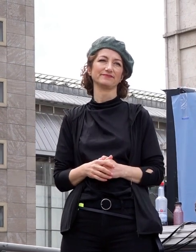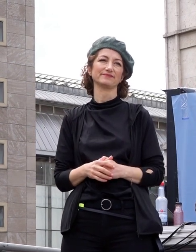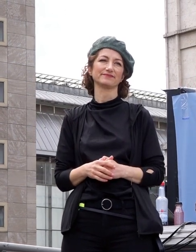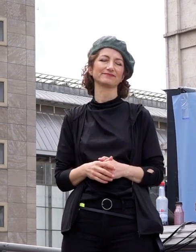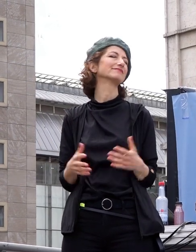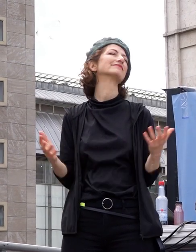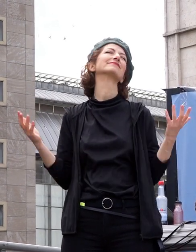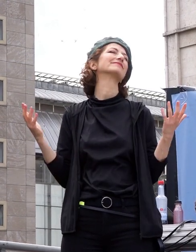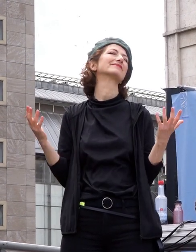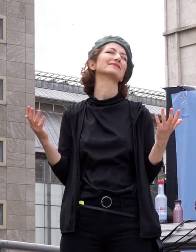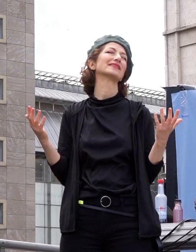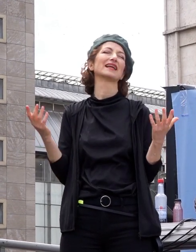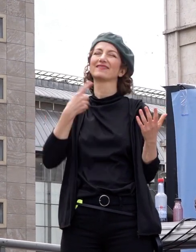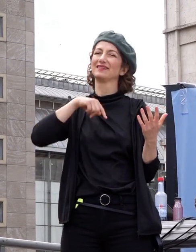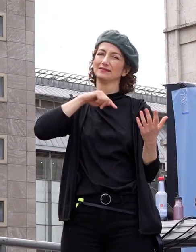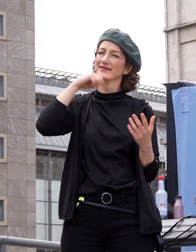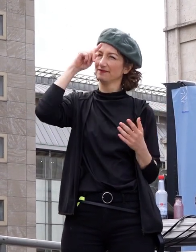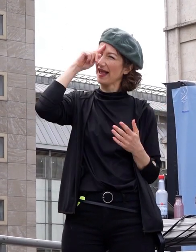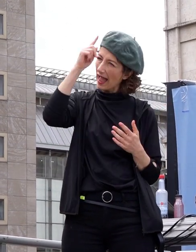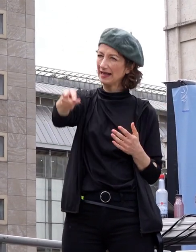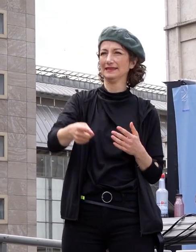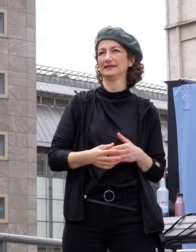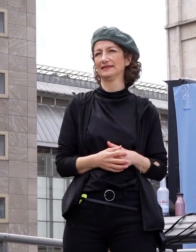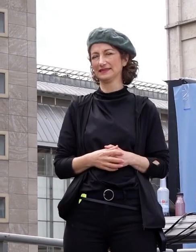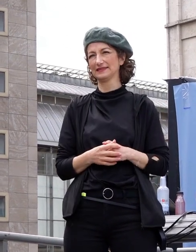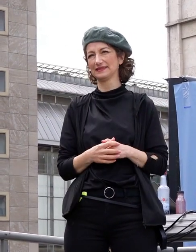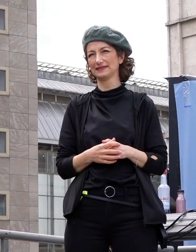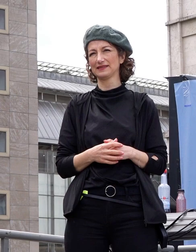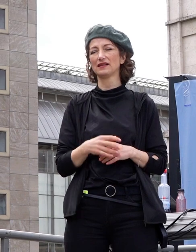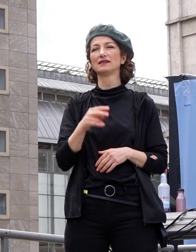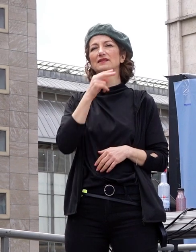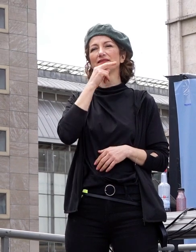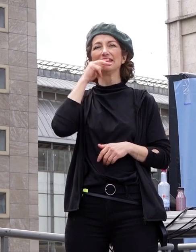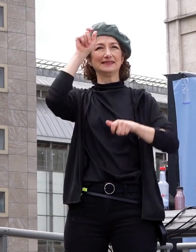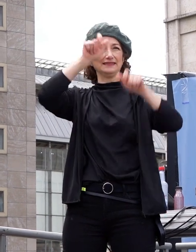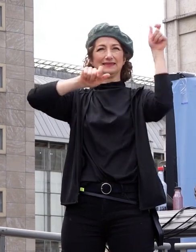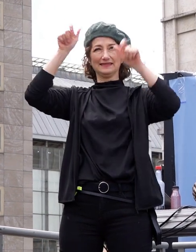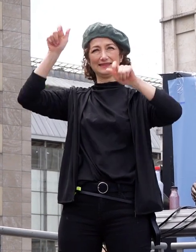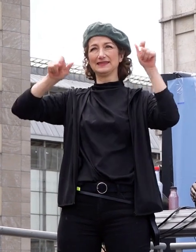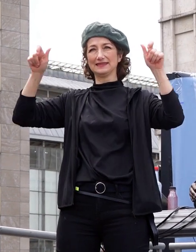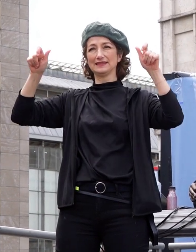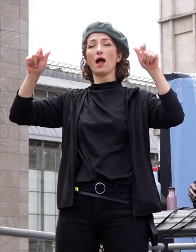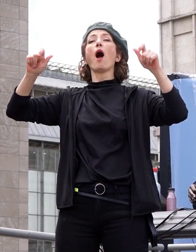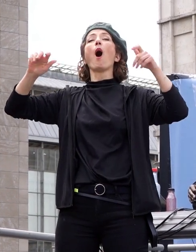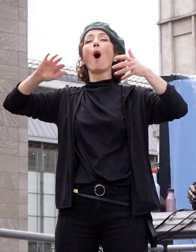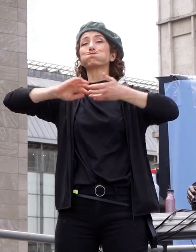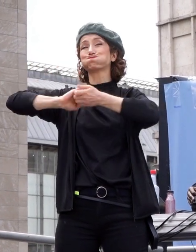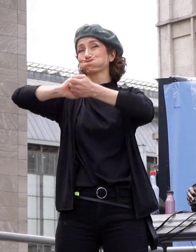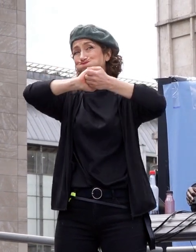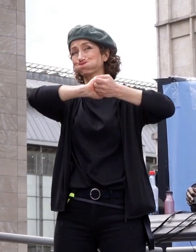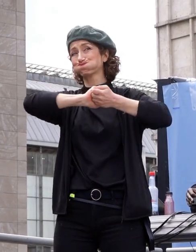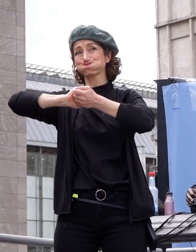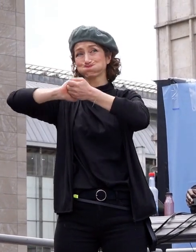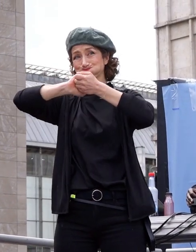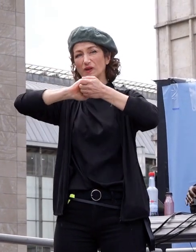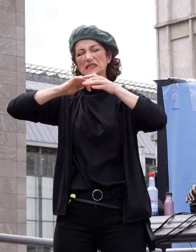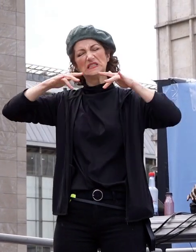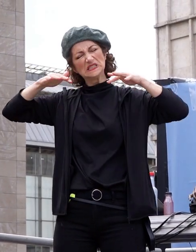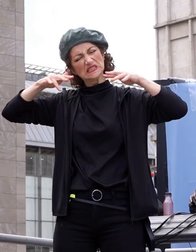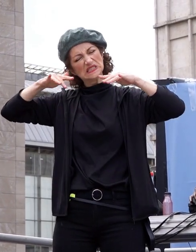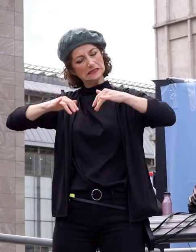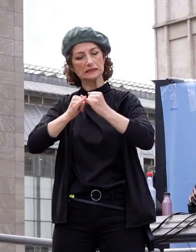We also know white solidarity is able to transform